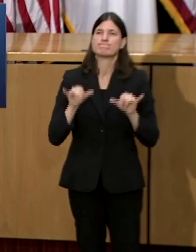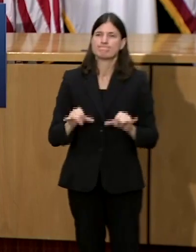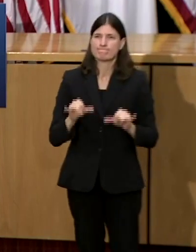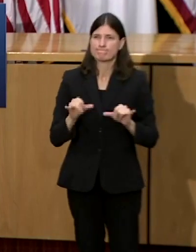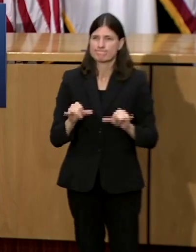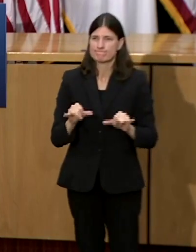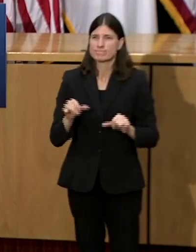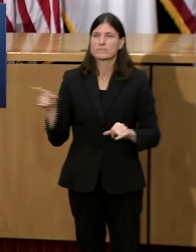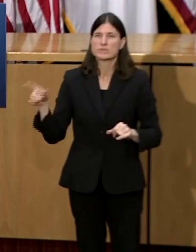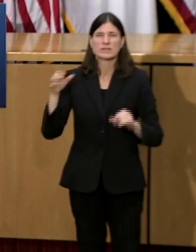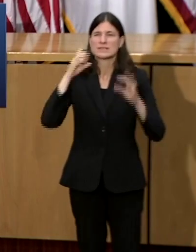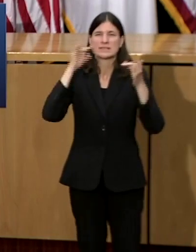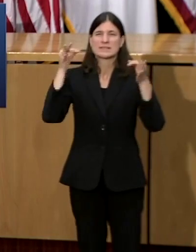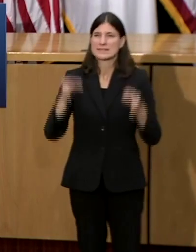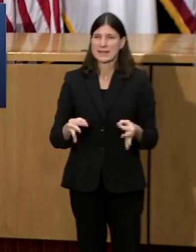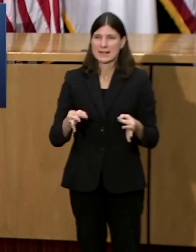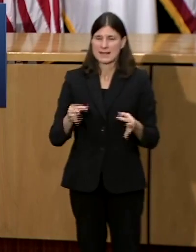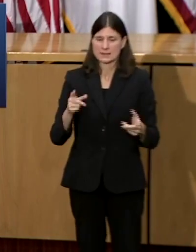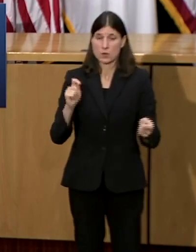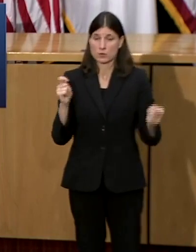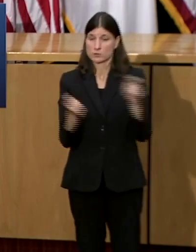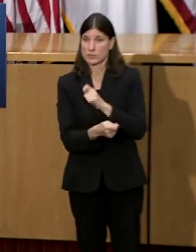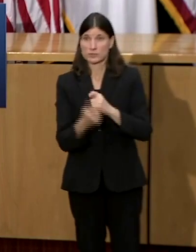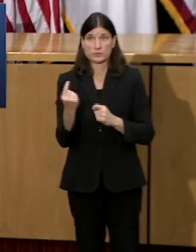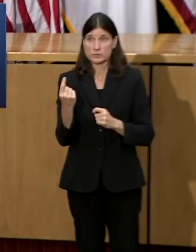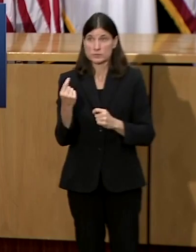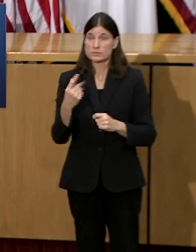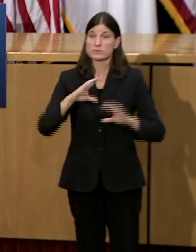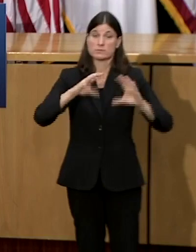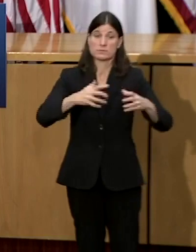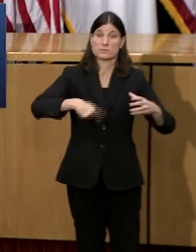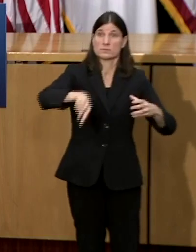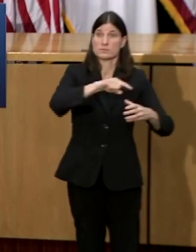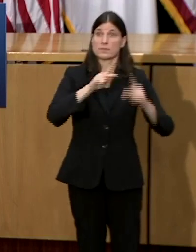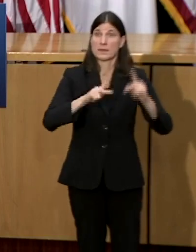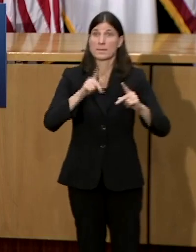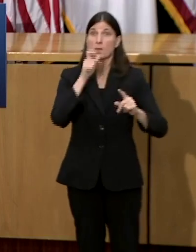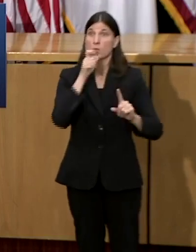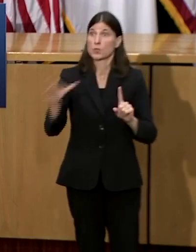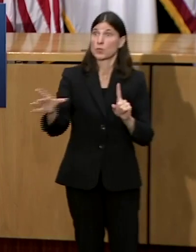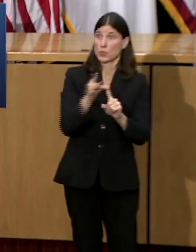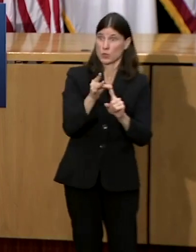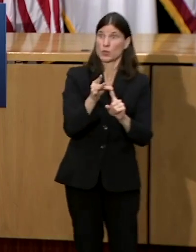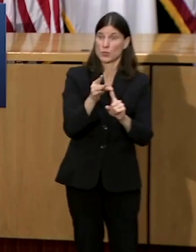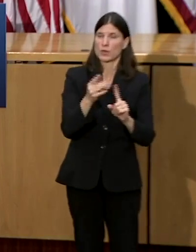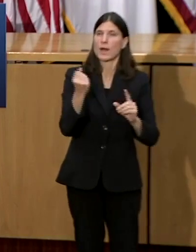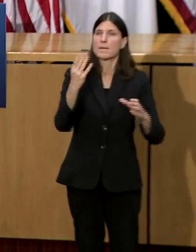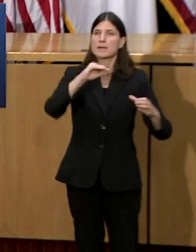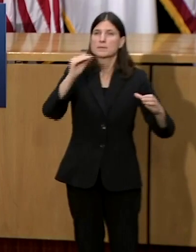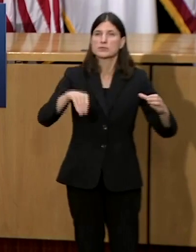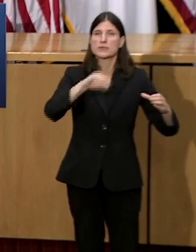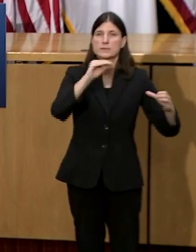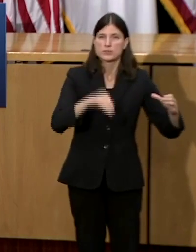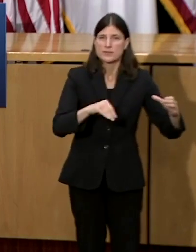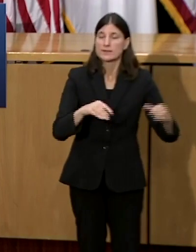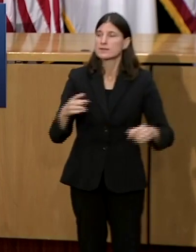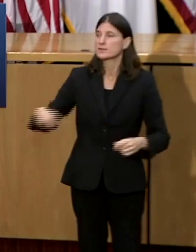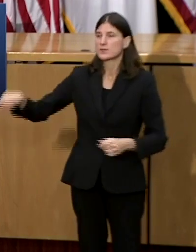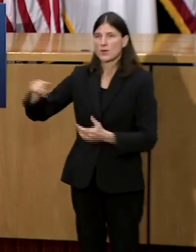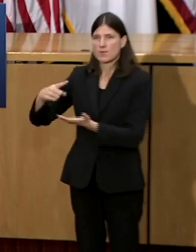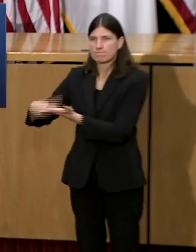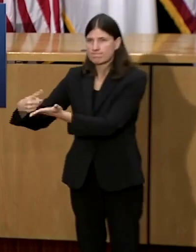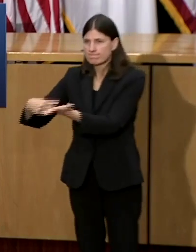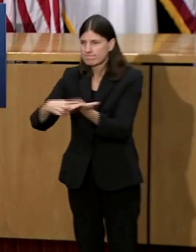rate should be added. So our updated metrics adjust for the reporting of cases by municipalities' population